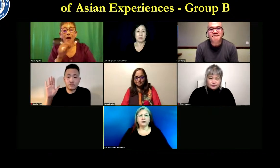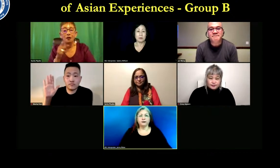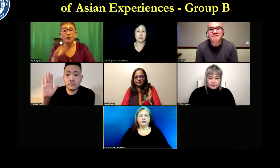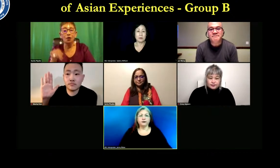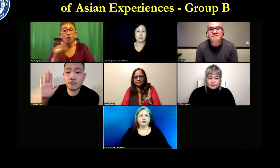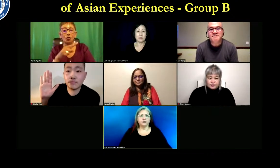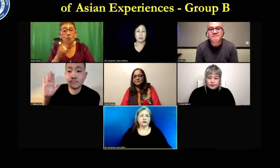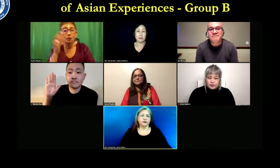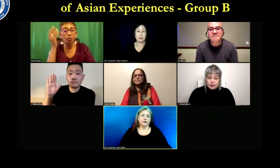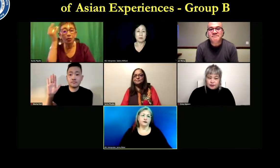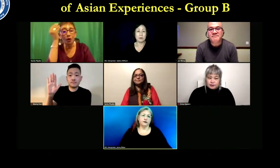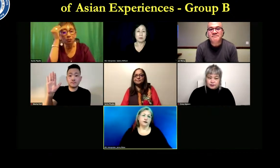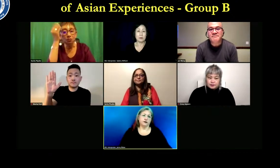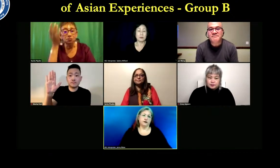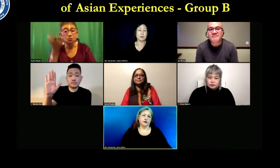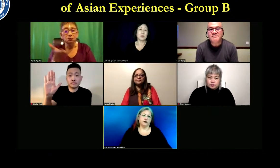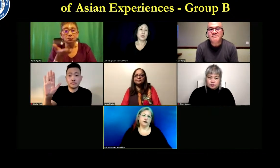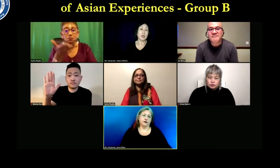thought.